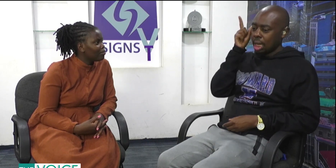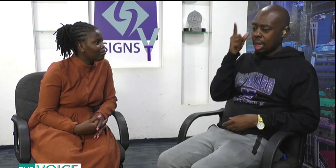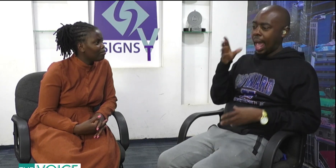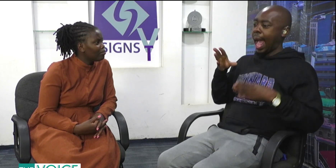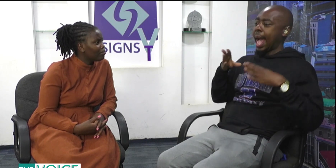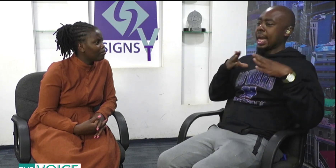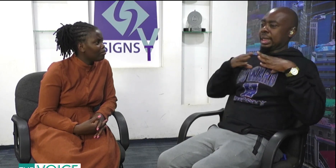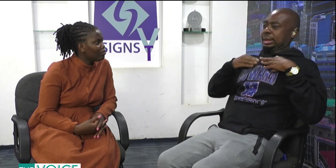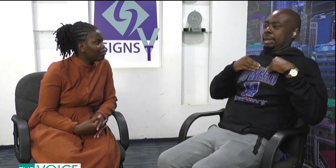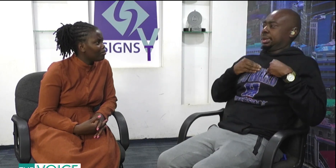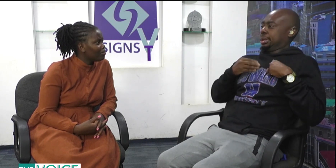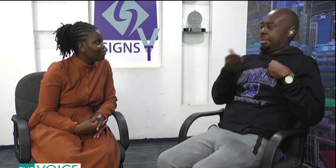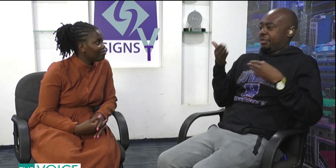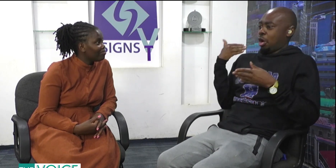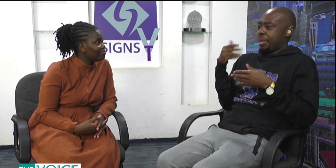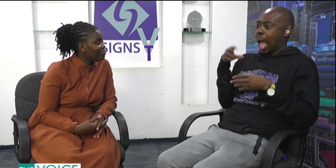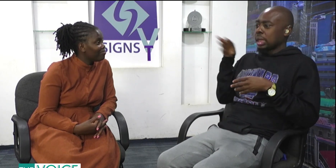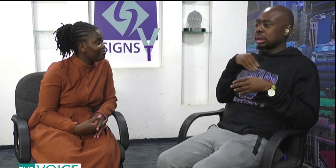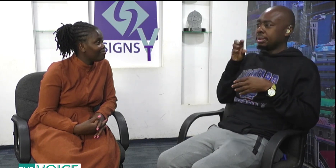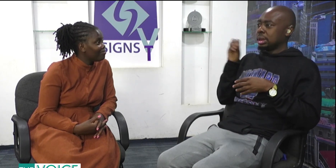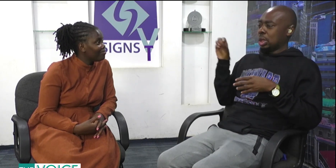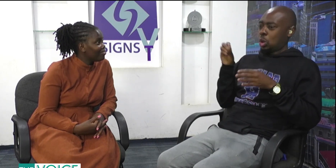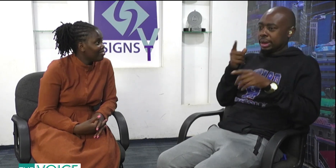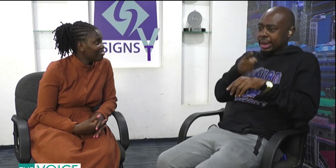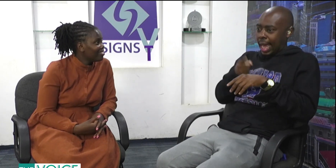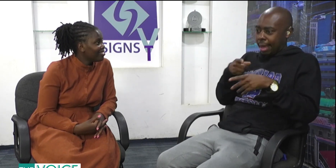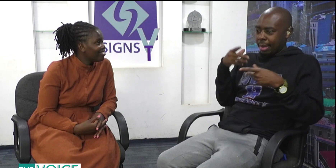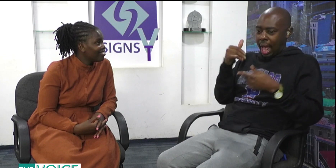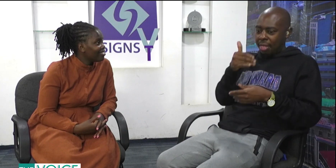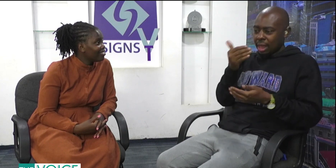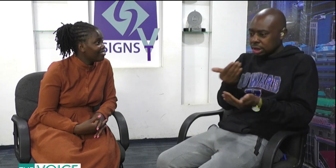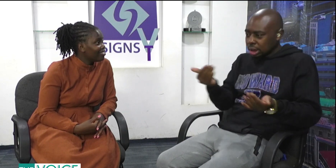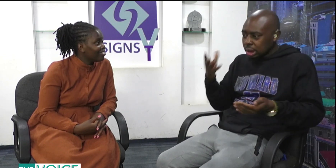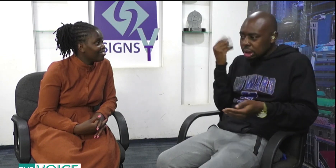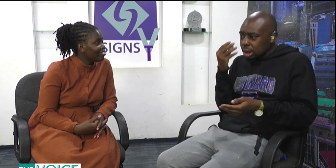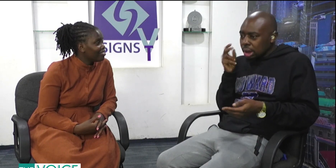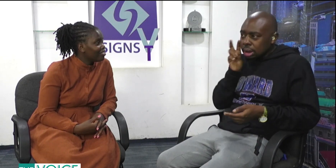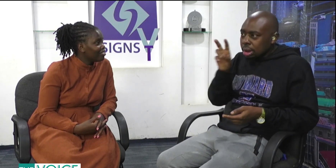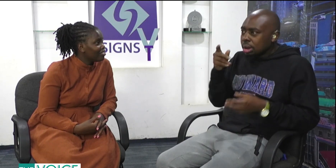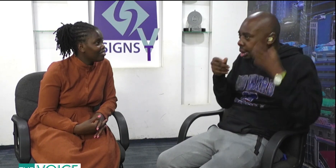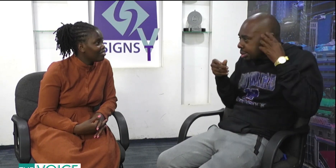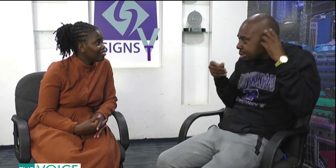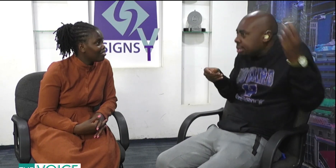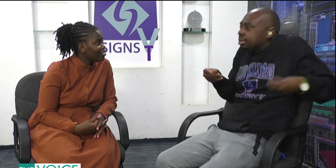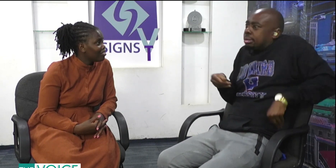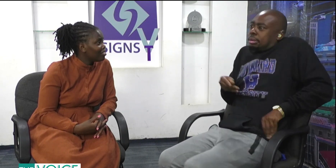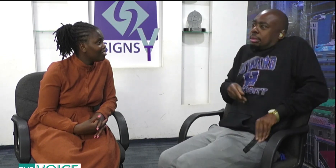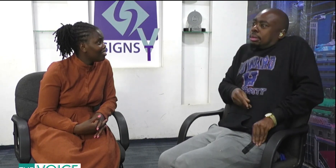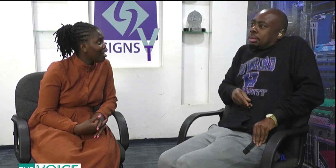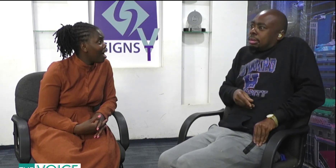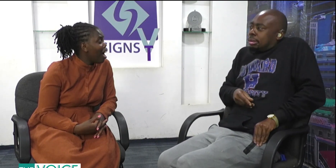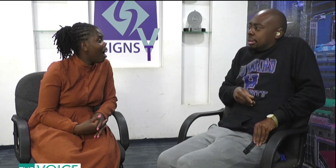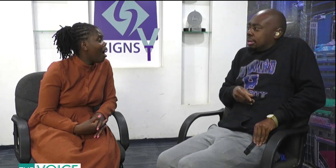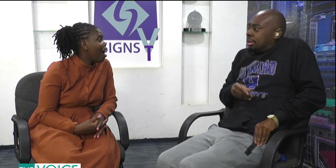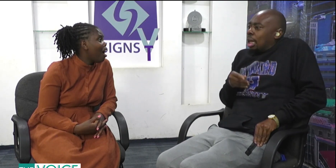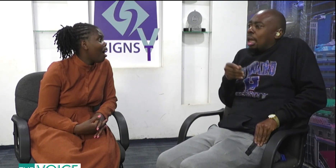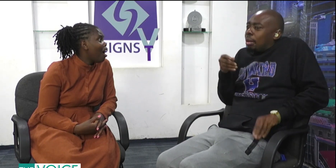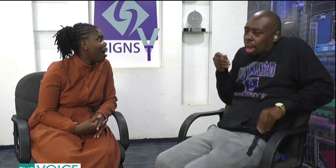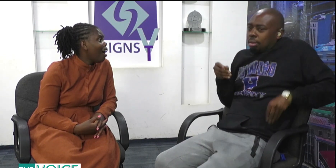was stolen. So I had to accept the situation because previously I had not accepted, and most of the